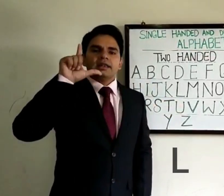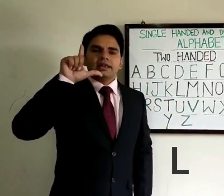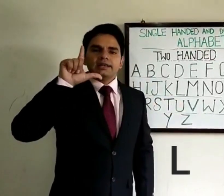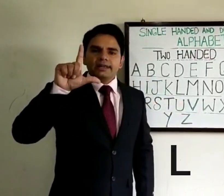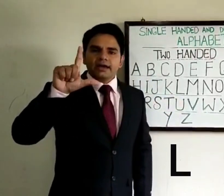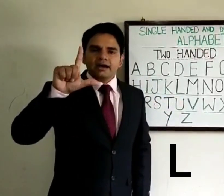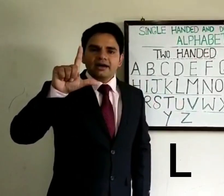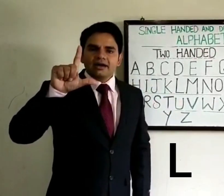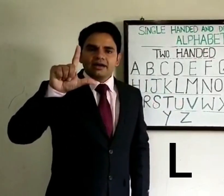L,